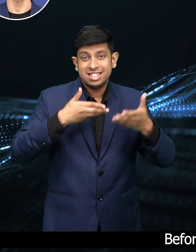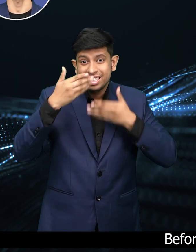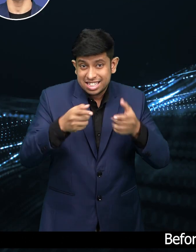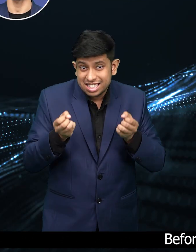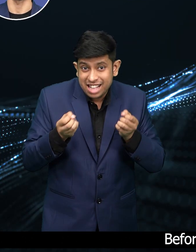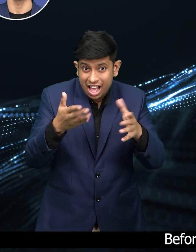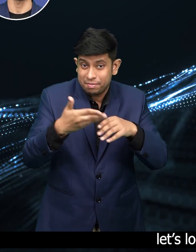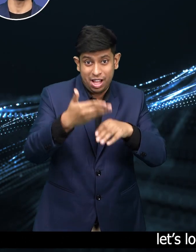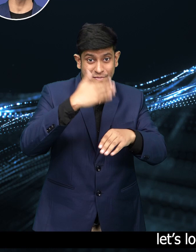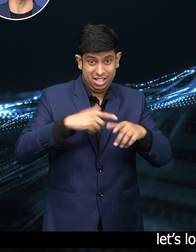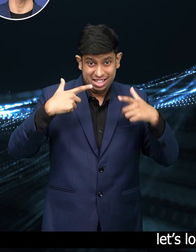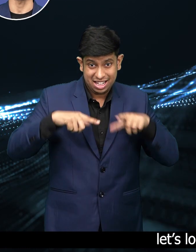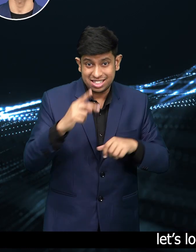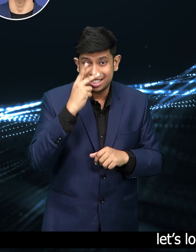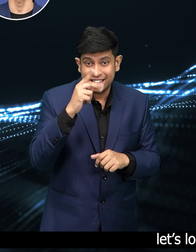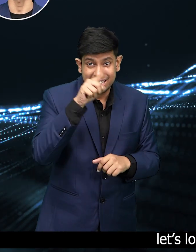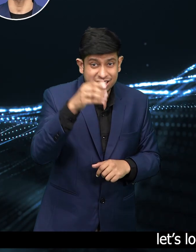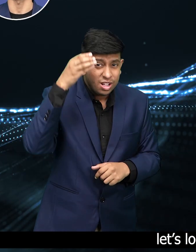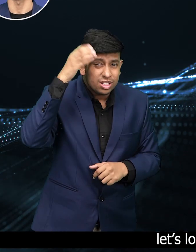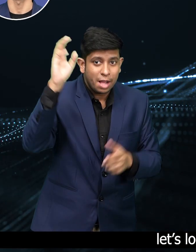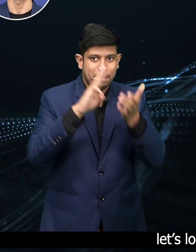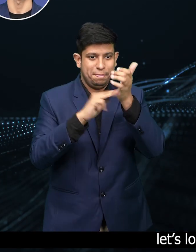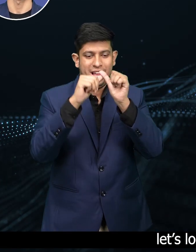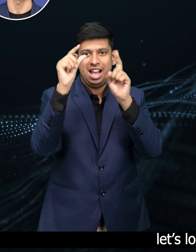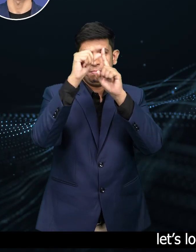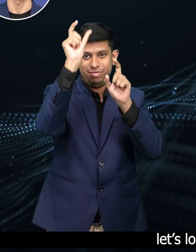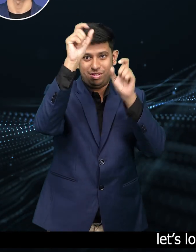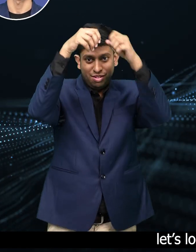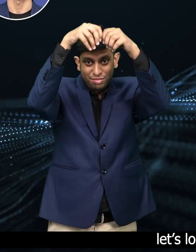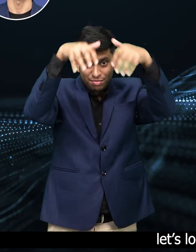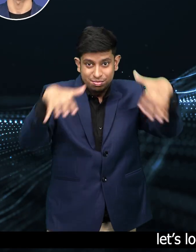Before starting the session, let's look at this concept map.